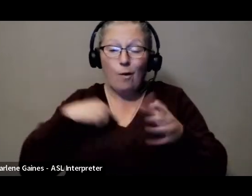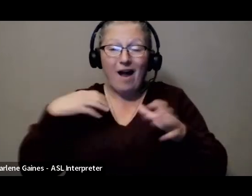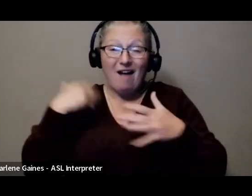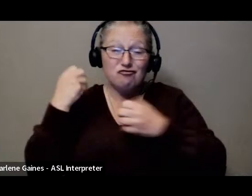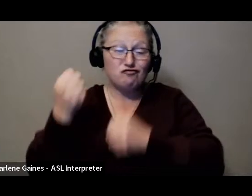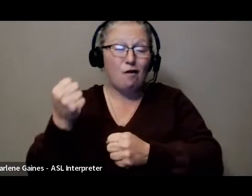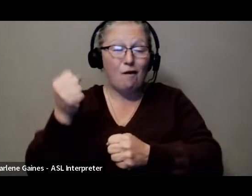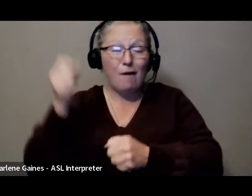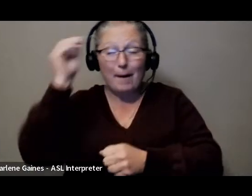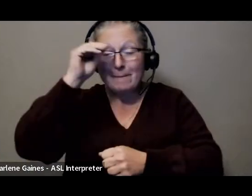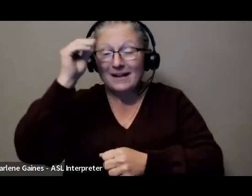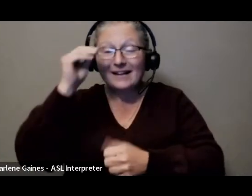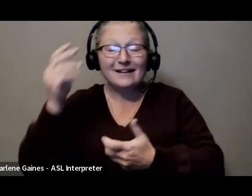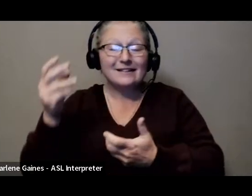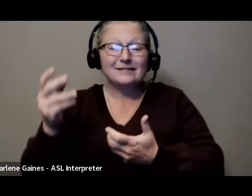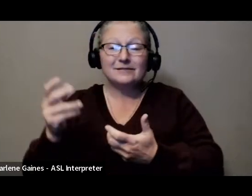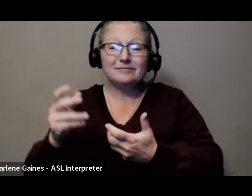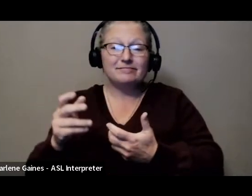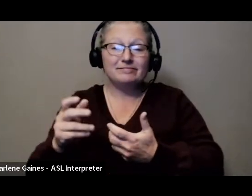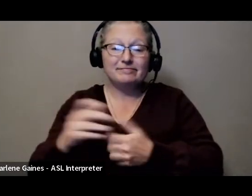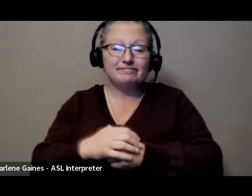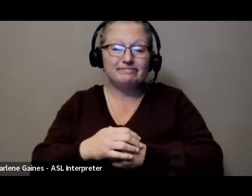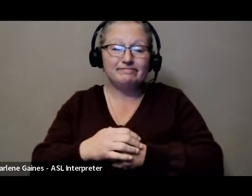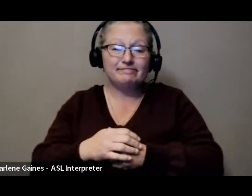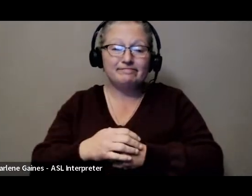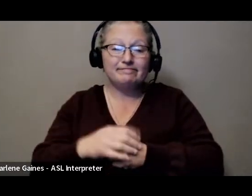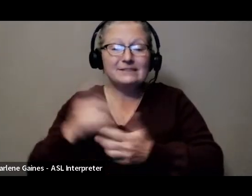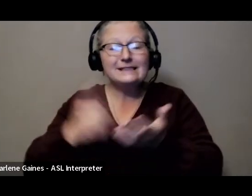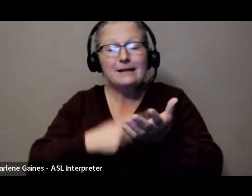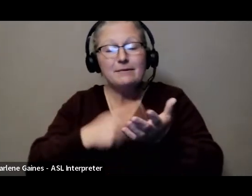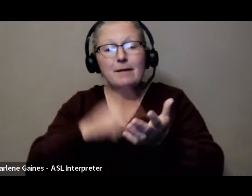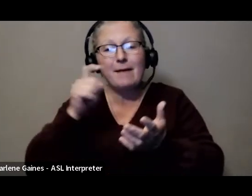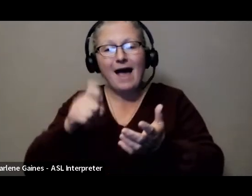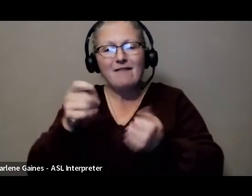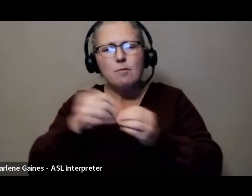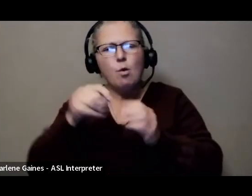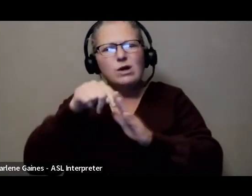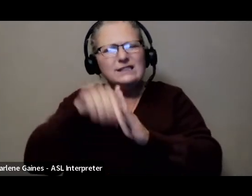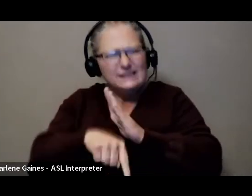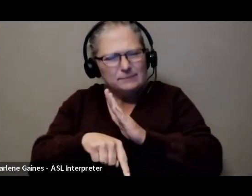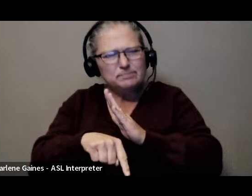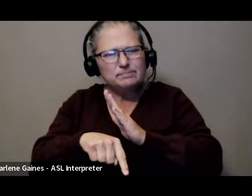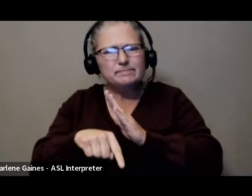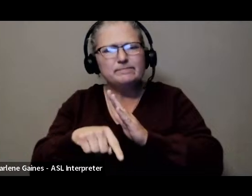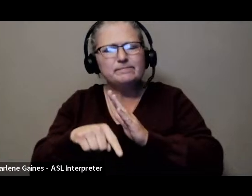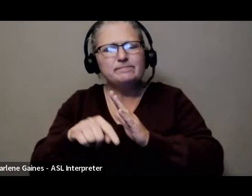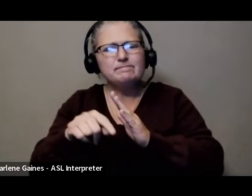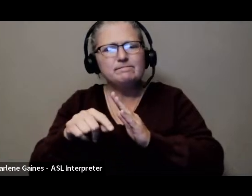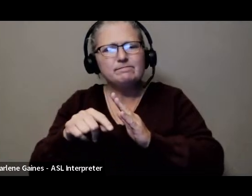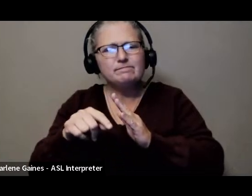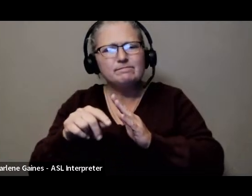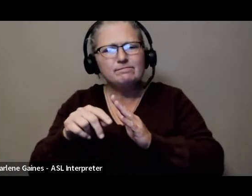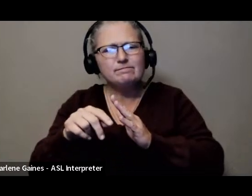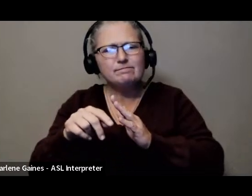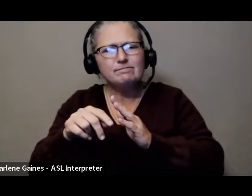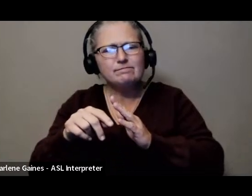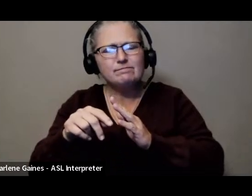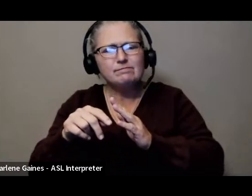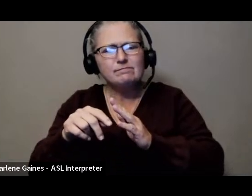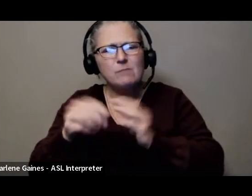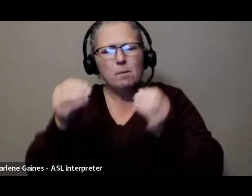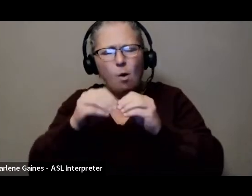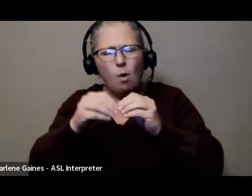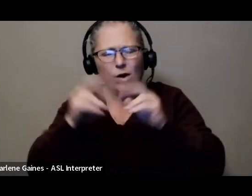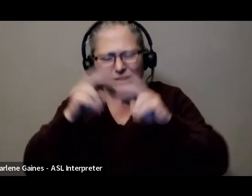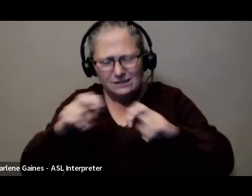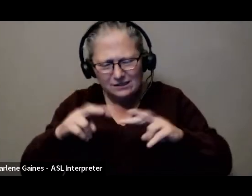strong opinions. But I think sometimes you have to delve deeper and just look critically at things.